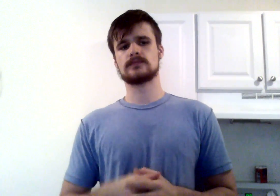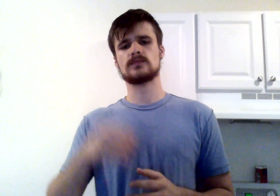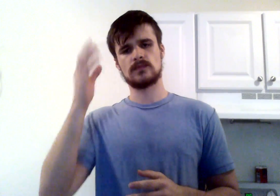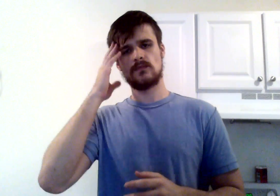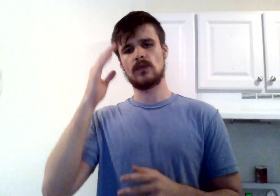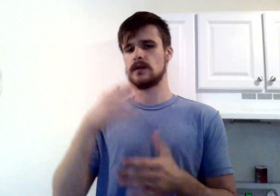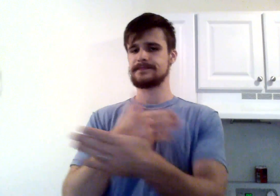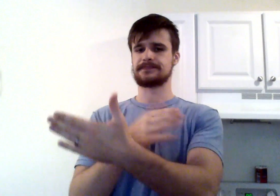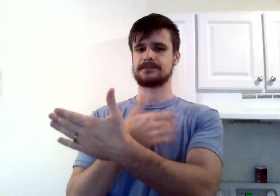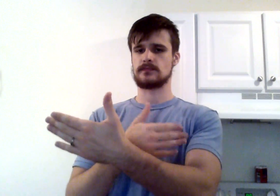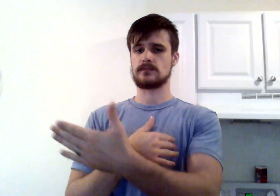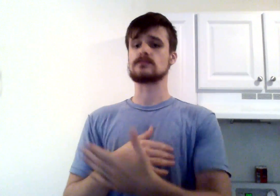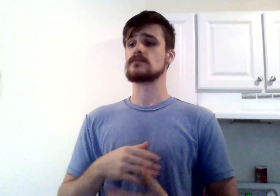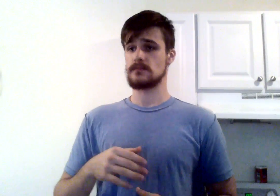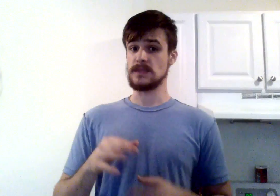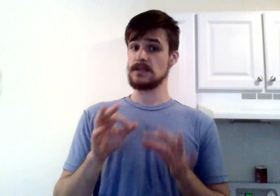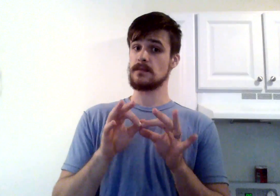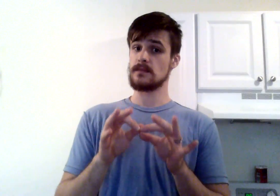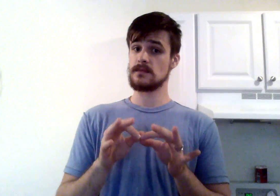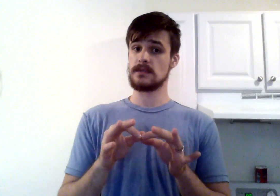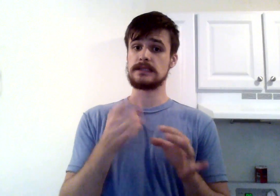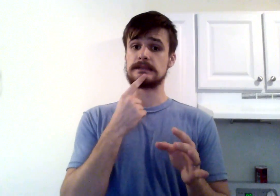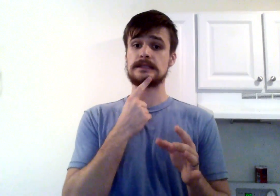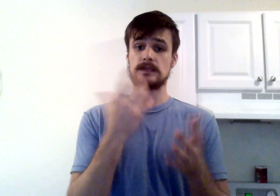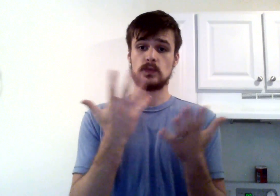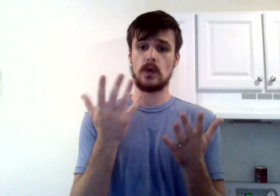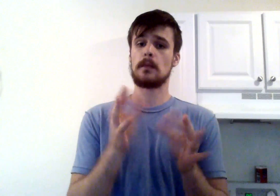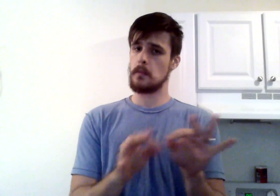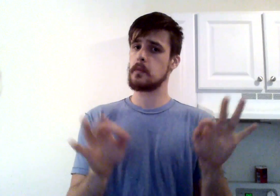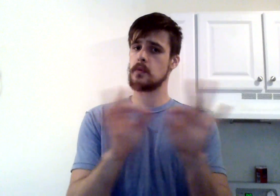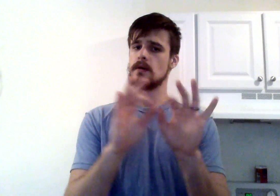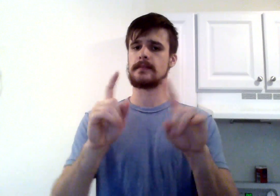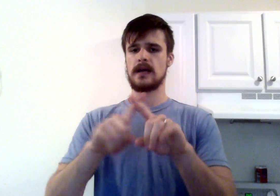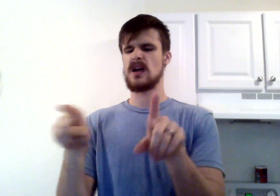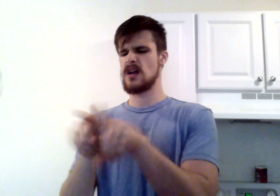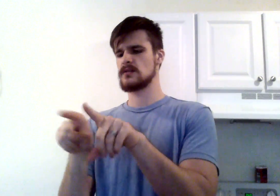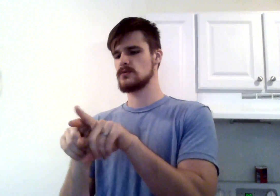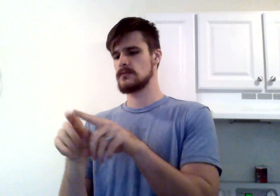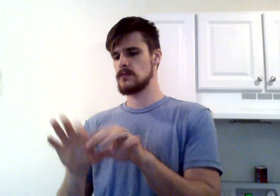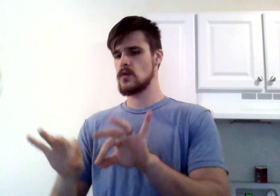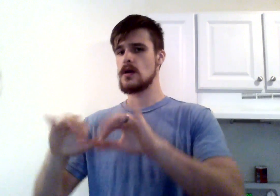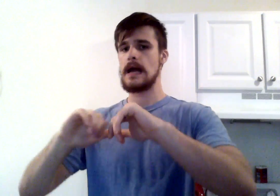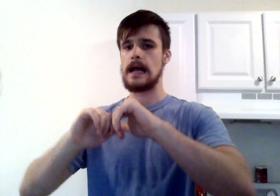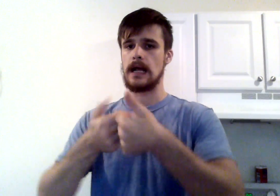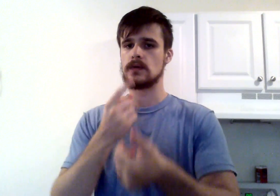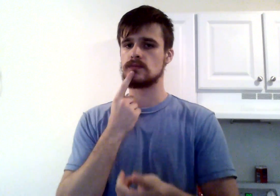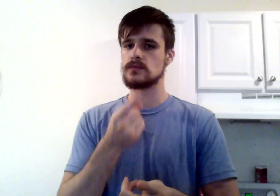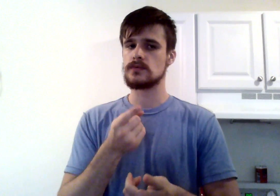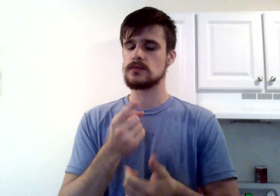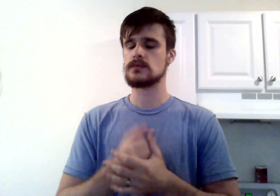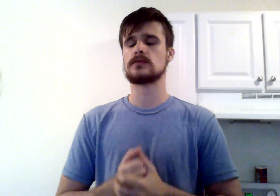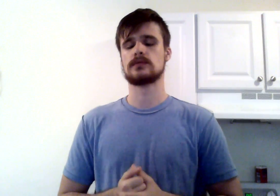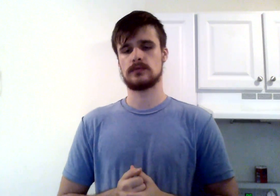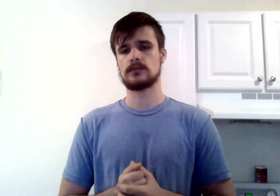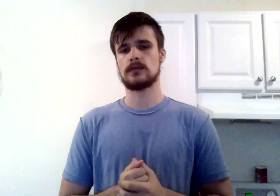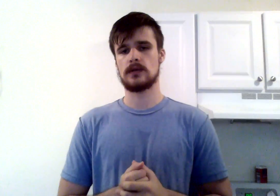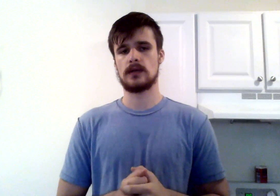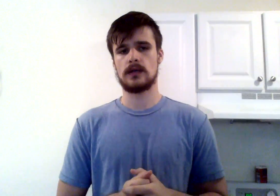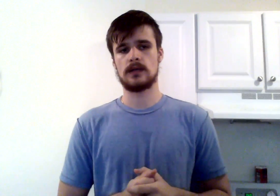the way that you say it. You have an amazing toolbox. This instrument is incredible, and yet this is a toolbox that very few people have ever